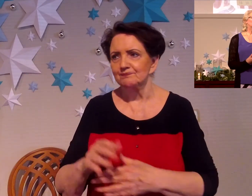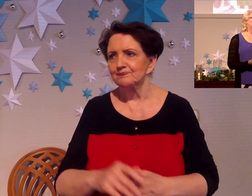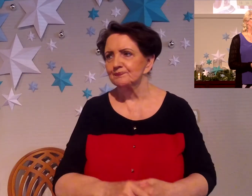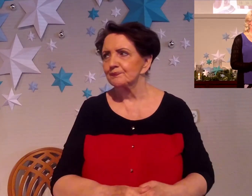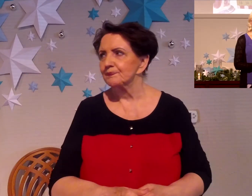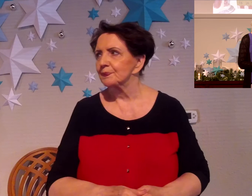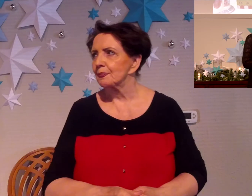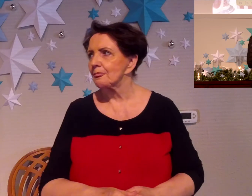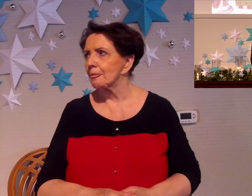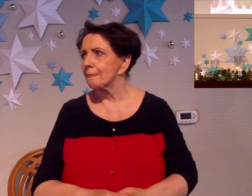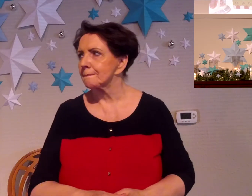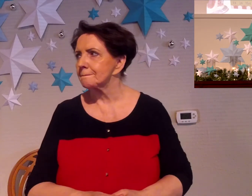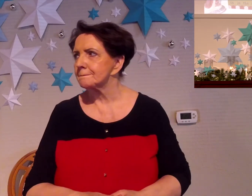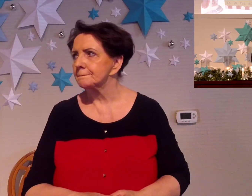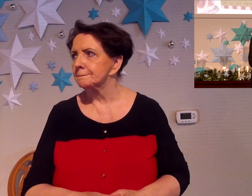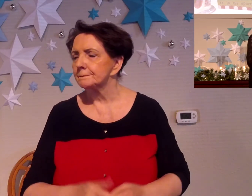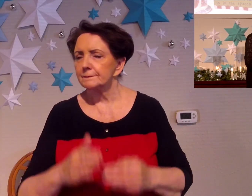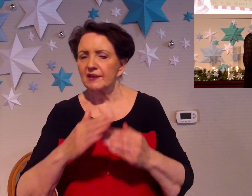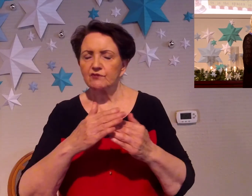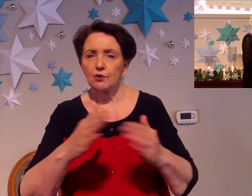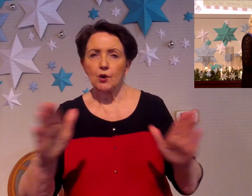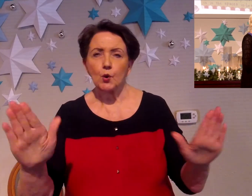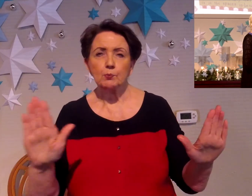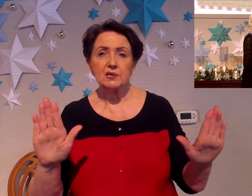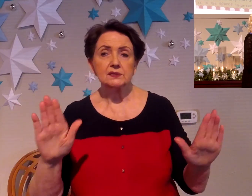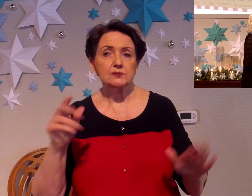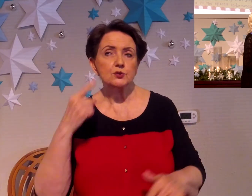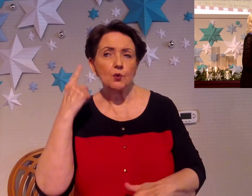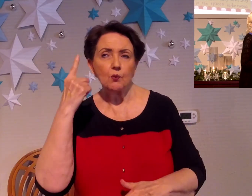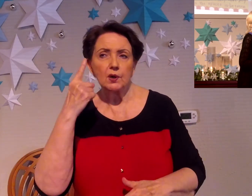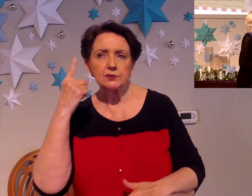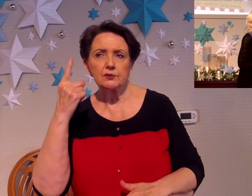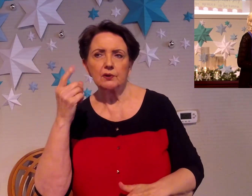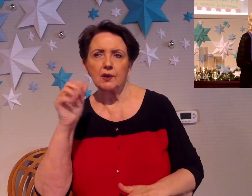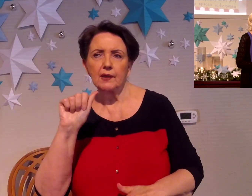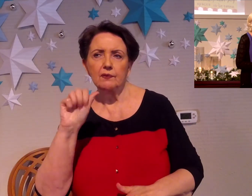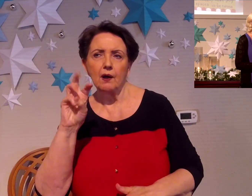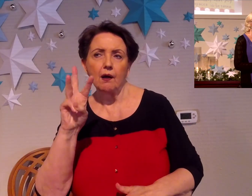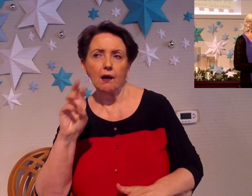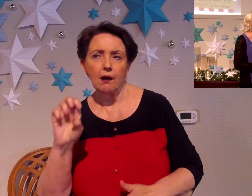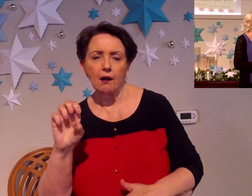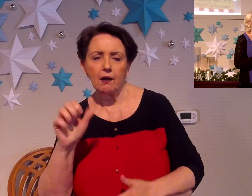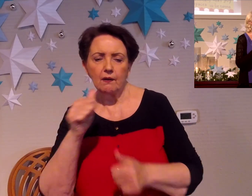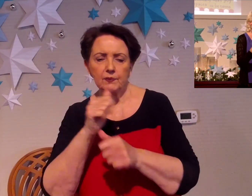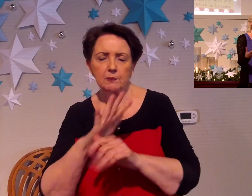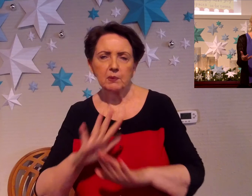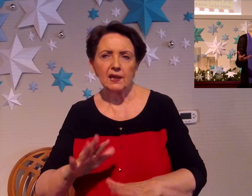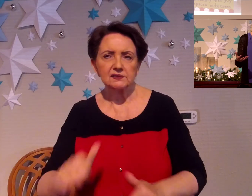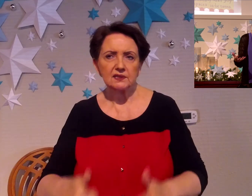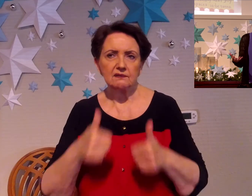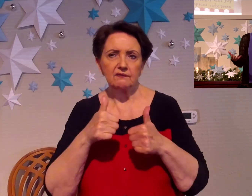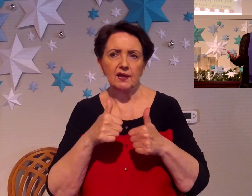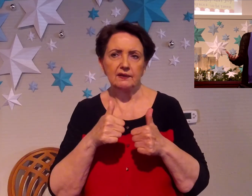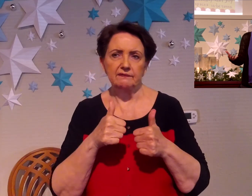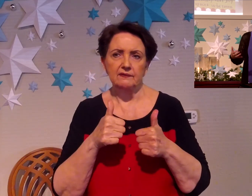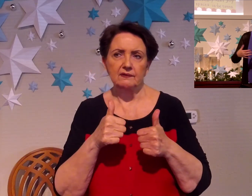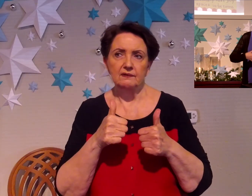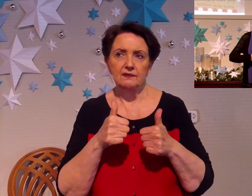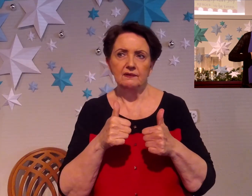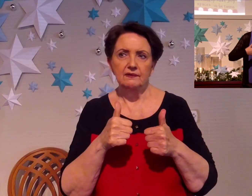When we are open to the wonder and awe that the blessing that life is, when we are open